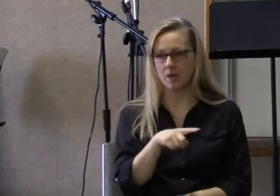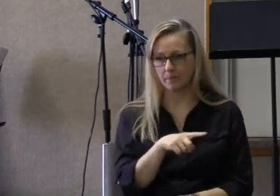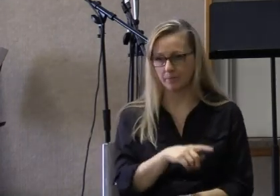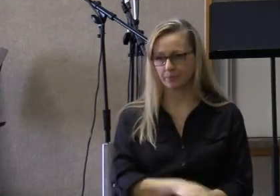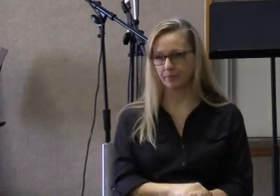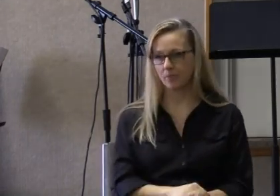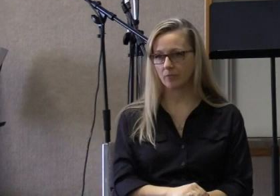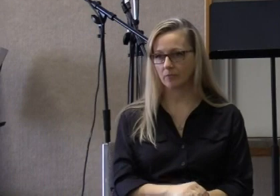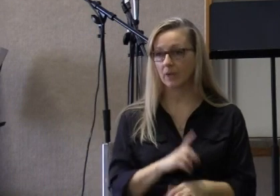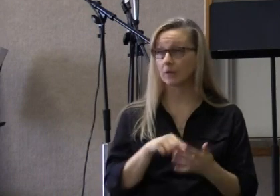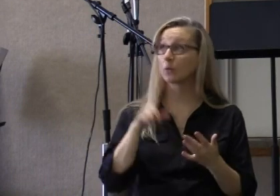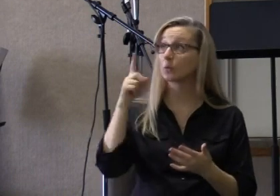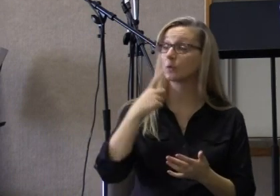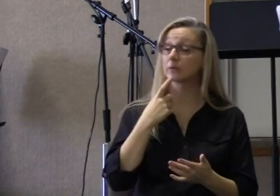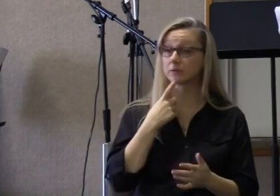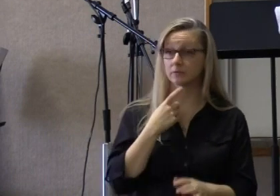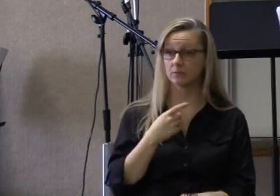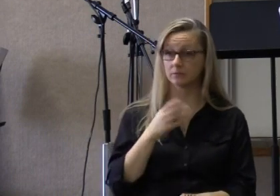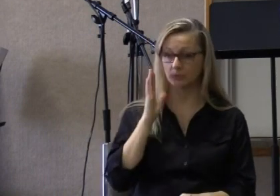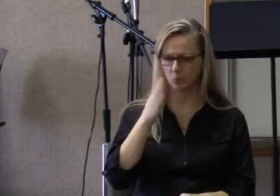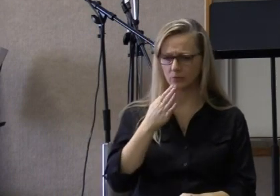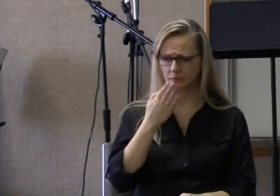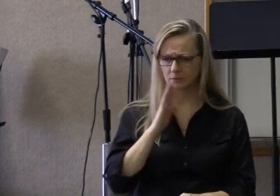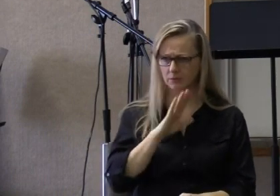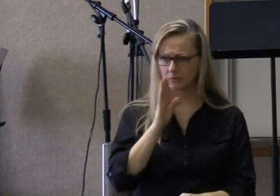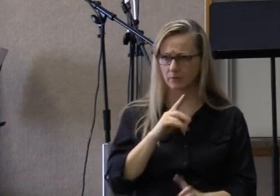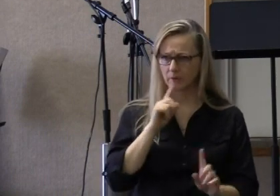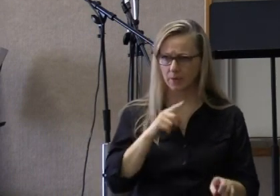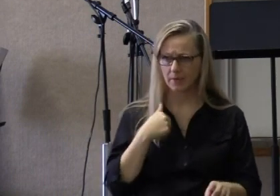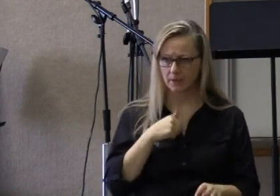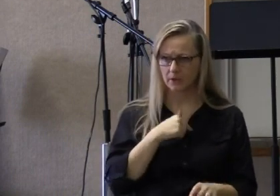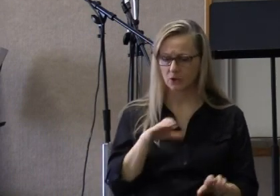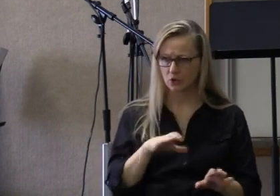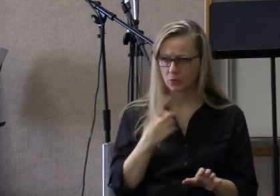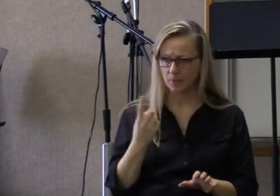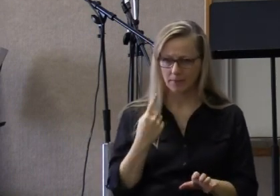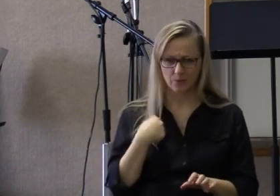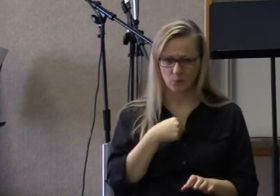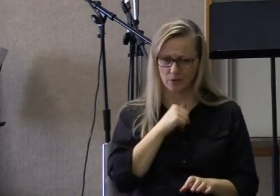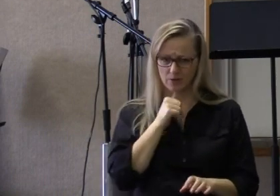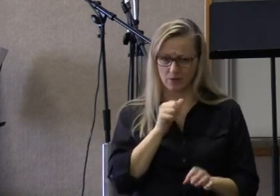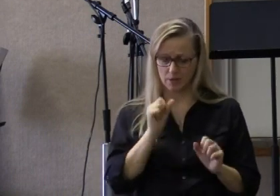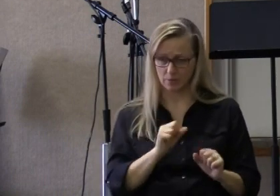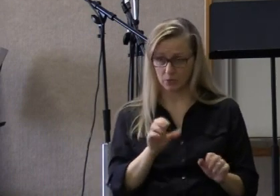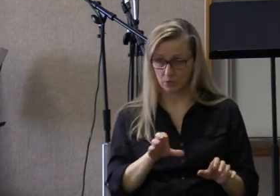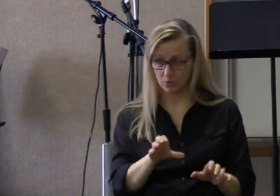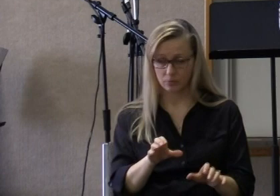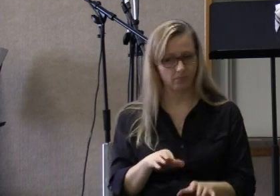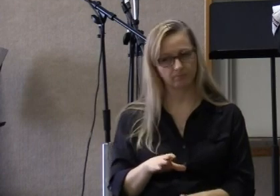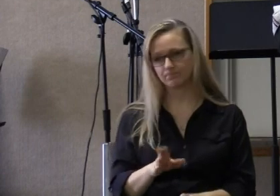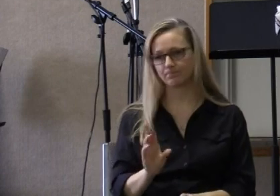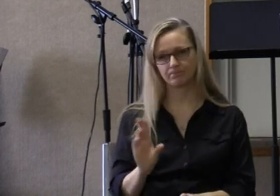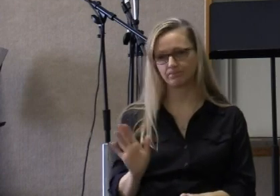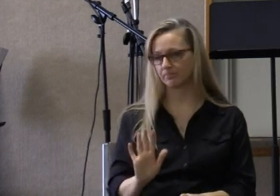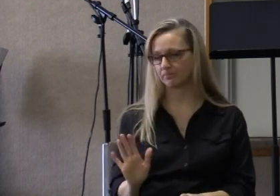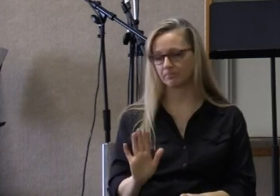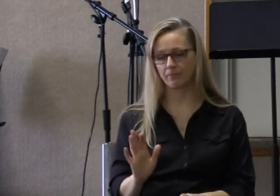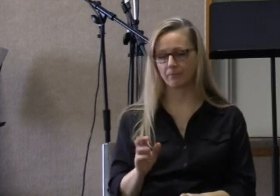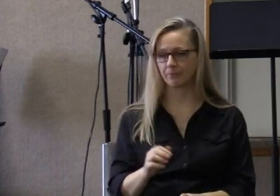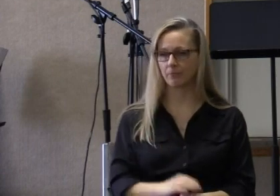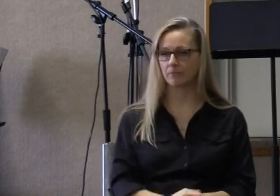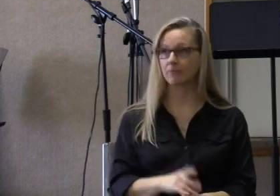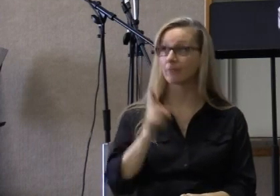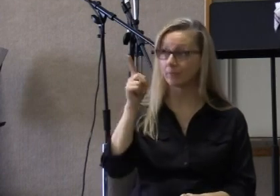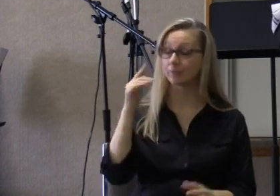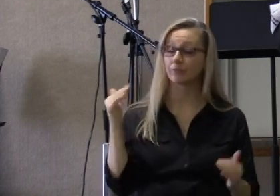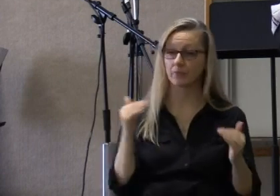saying. Will God ever command us to do something we're incapable of doing? He wouldn't be a just God if he did.